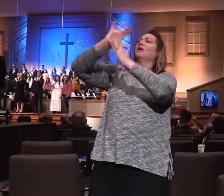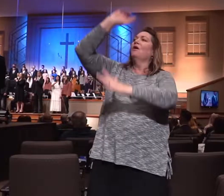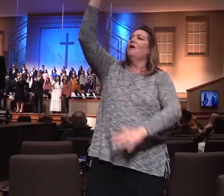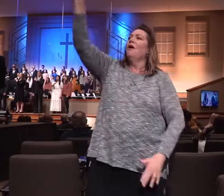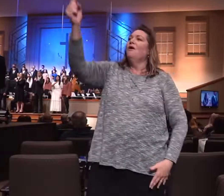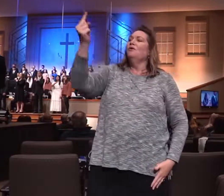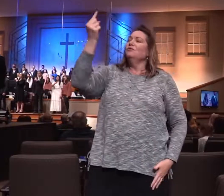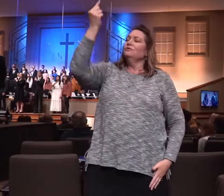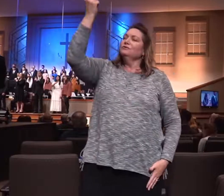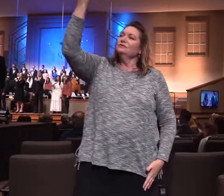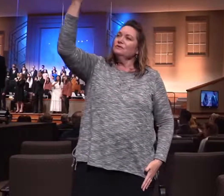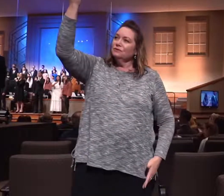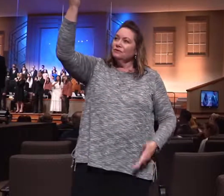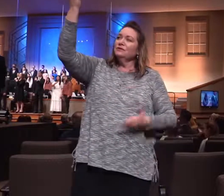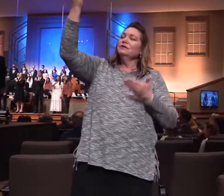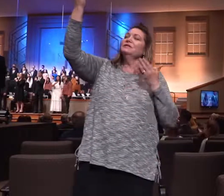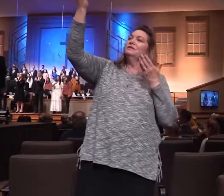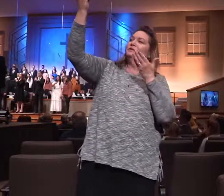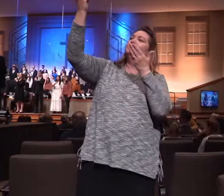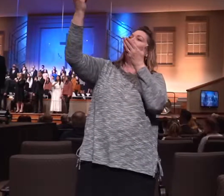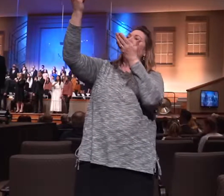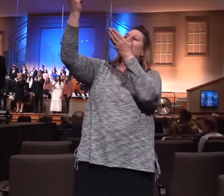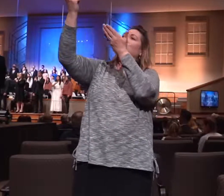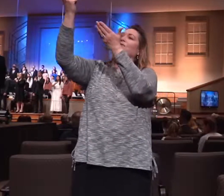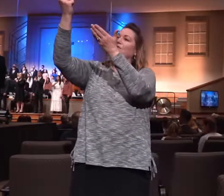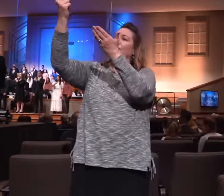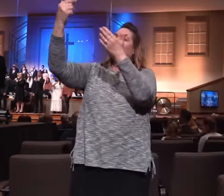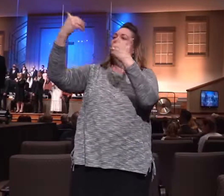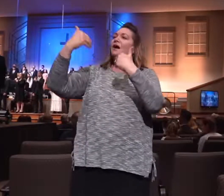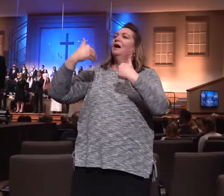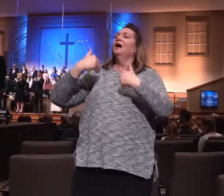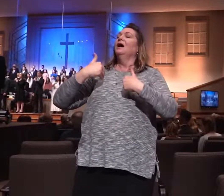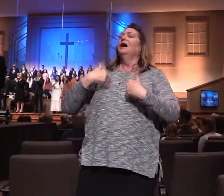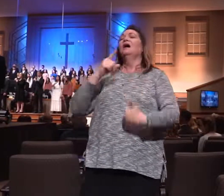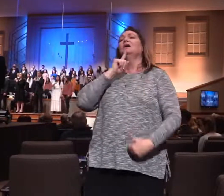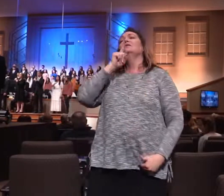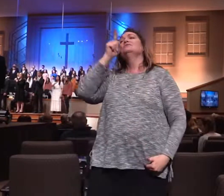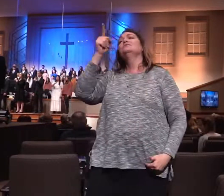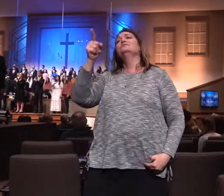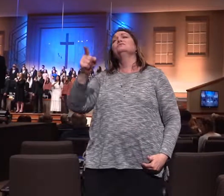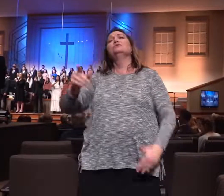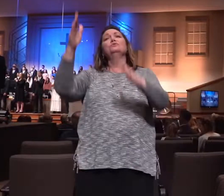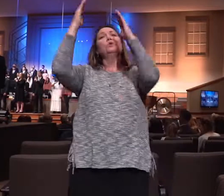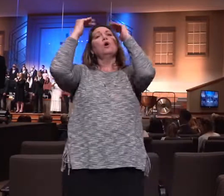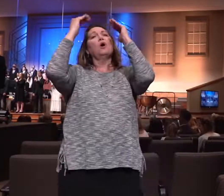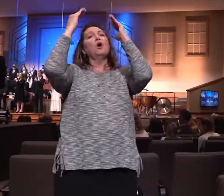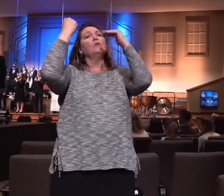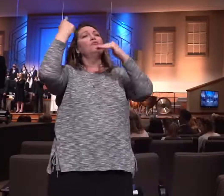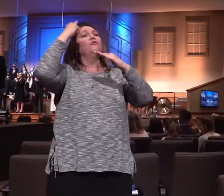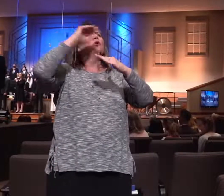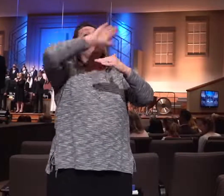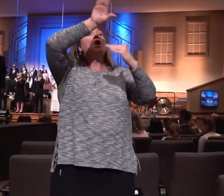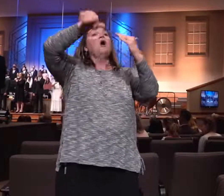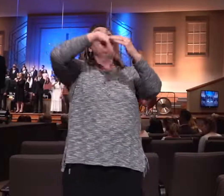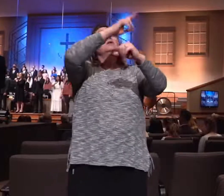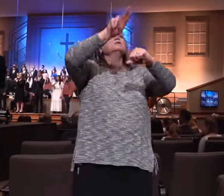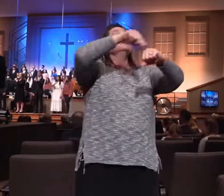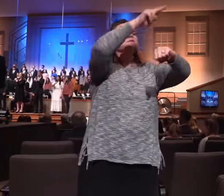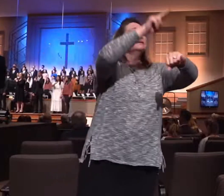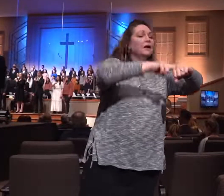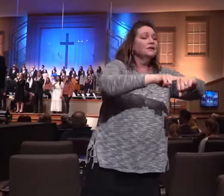Jesus, He is hope, hope, hope for all nations, hope.